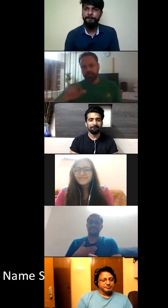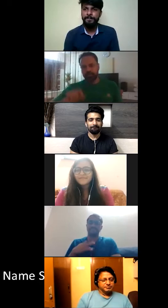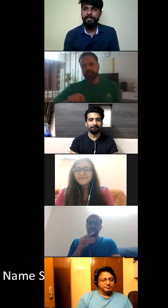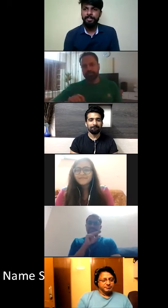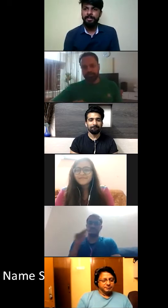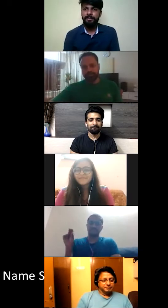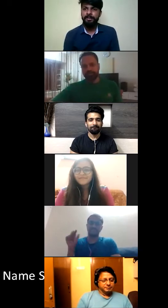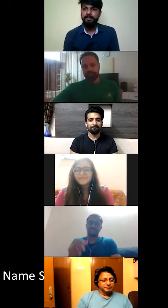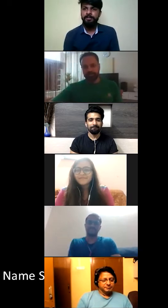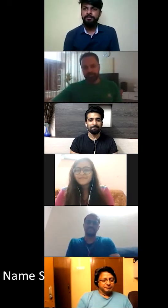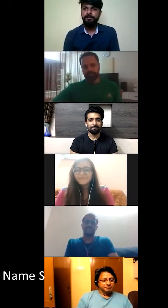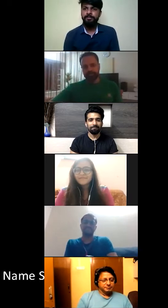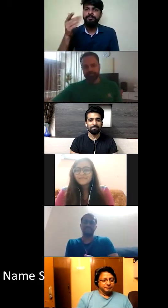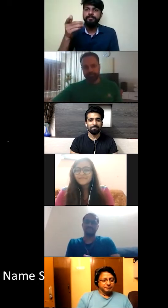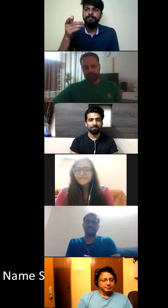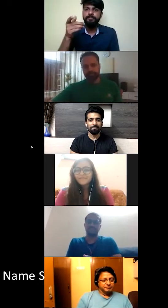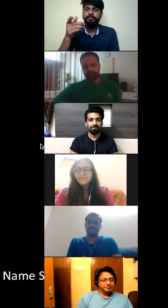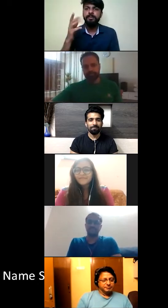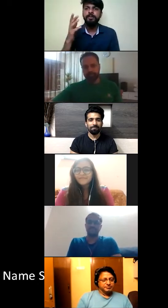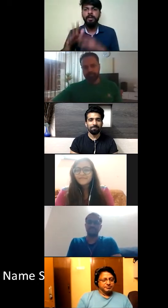Great. Okay, next.